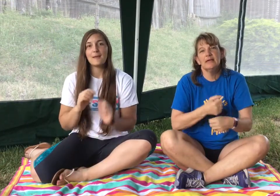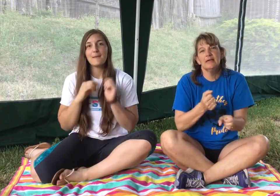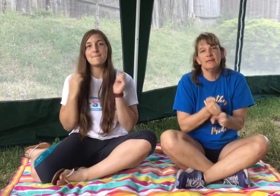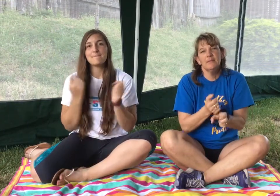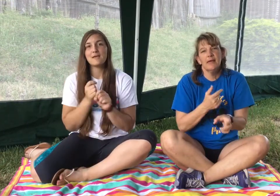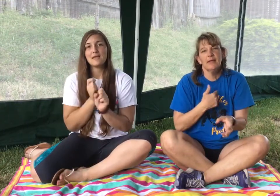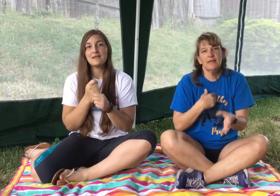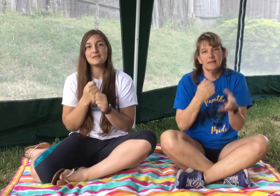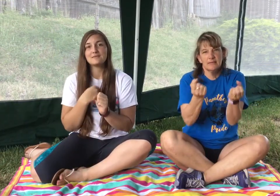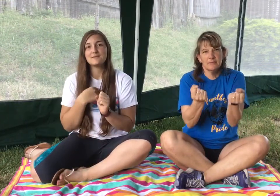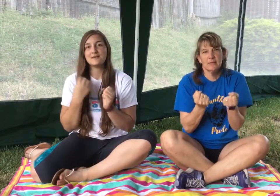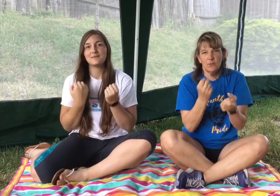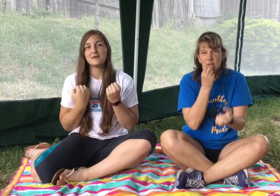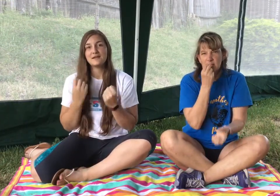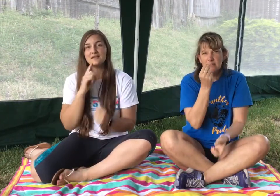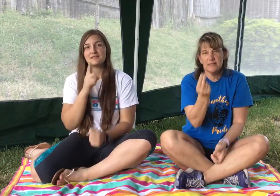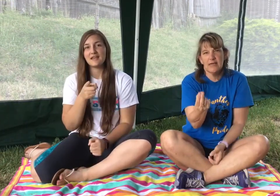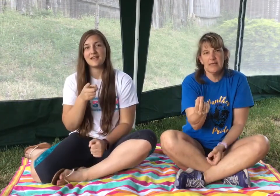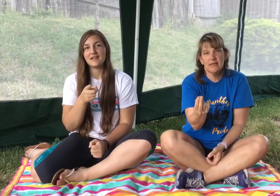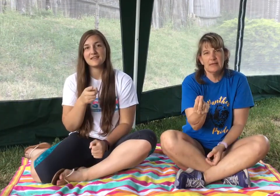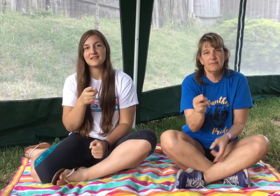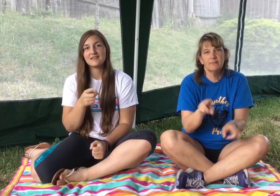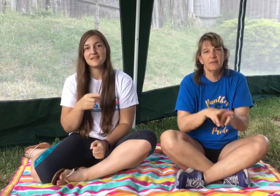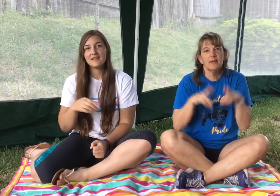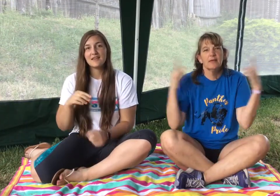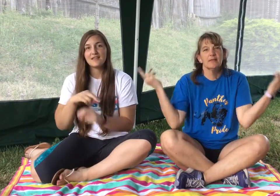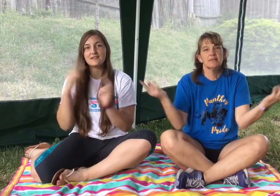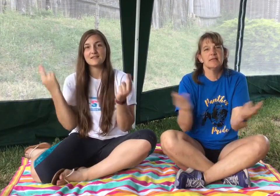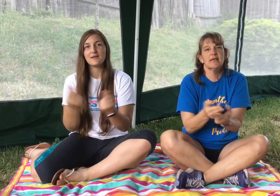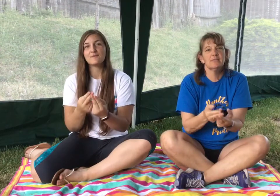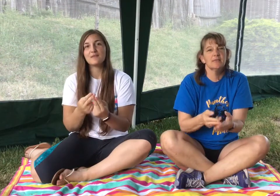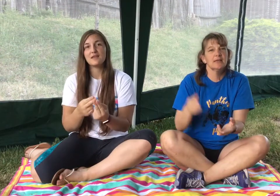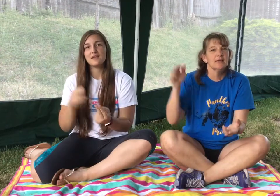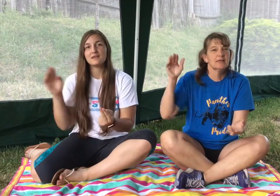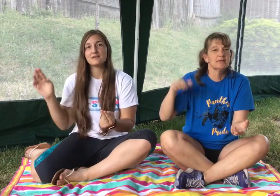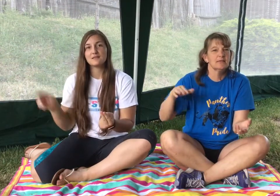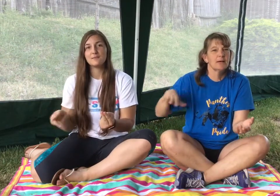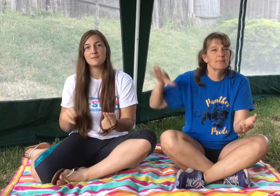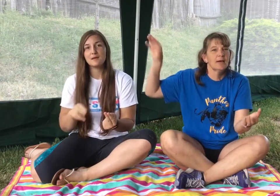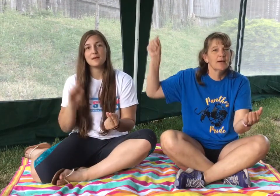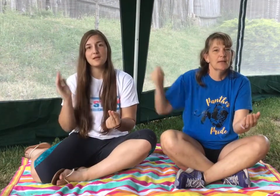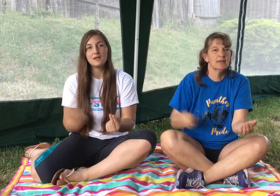It makes me want to say the same thing to somebody